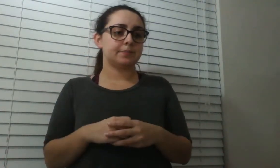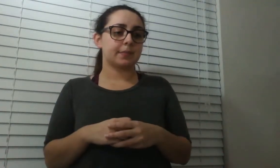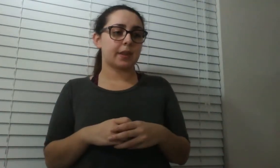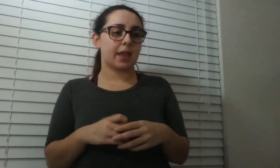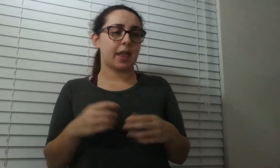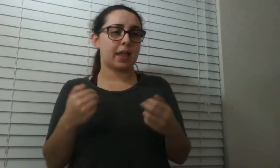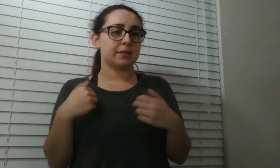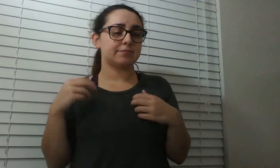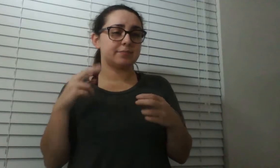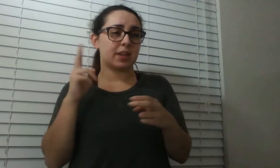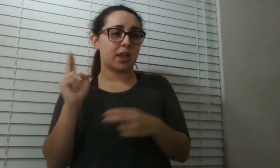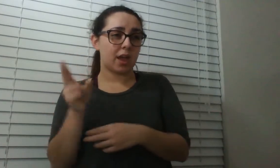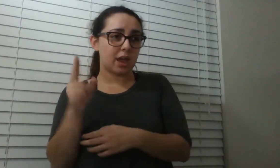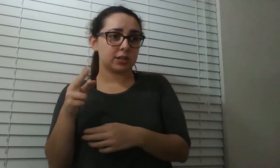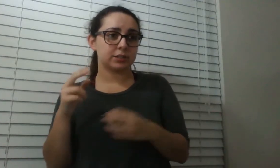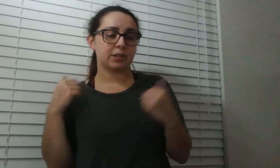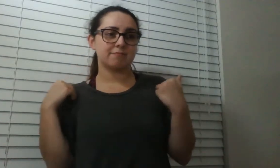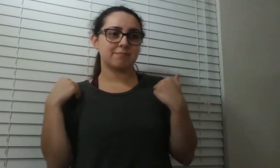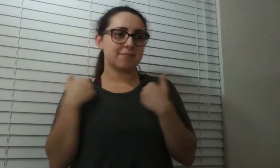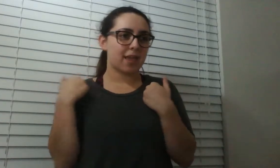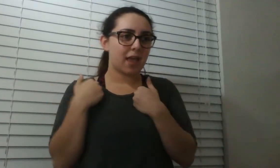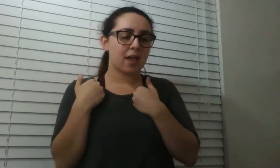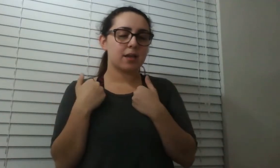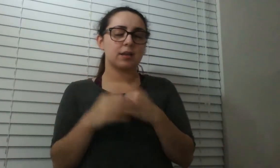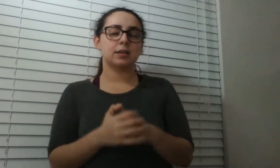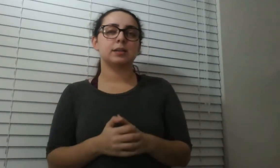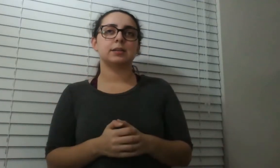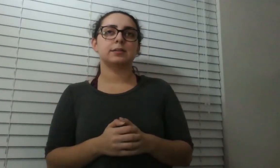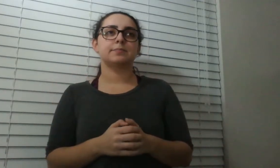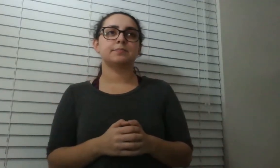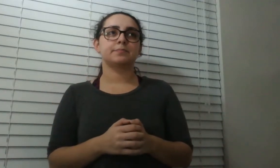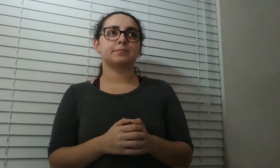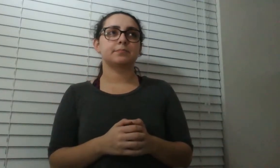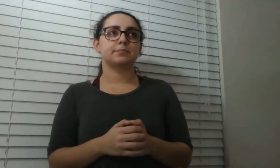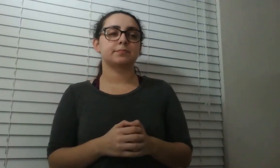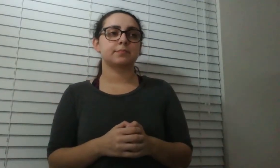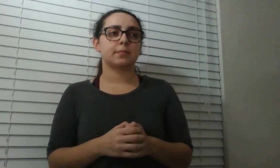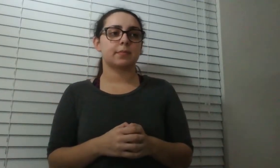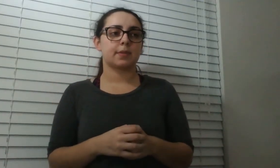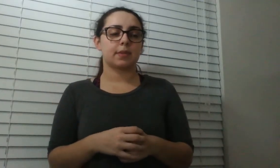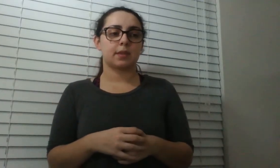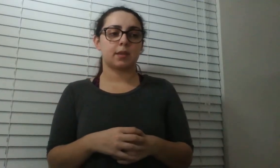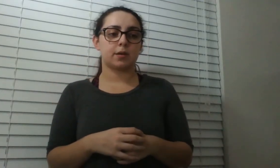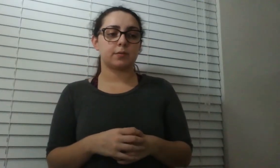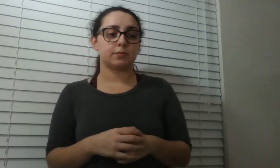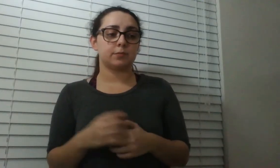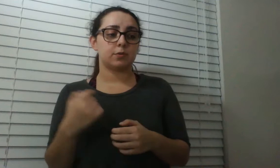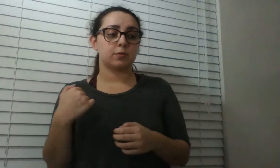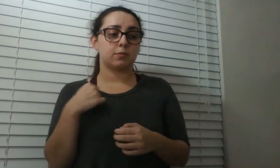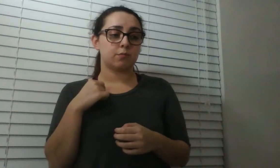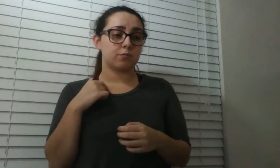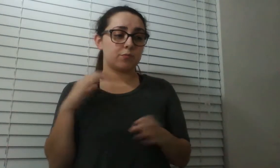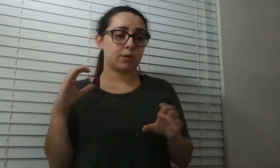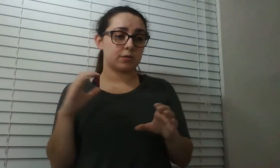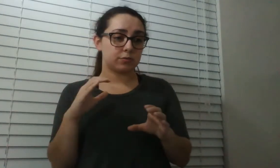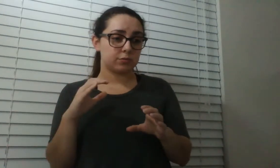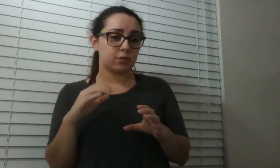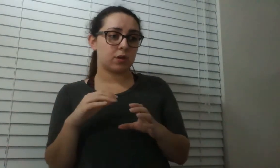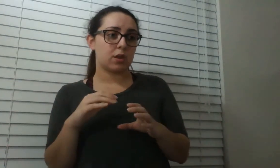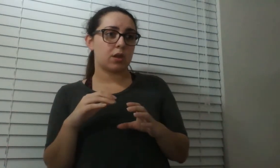mammals who keep track of what we've got and what we don't have. It's my inner squirrel. Right. we do talk about people squirreling things away. Is there something